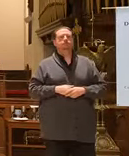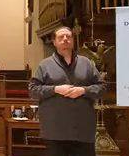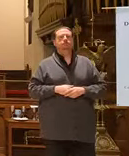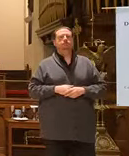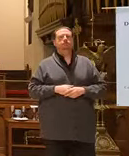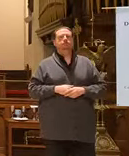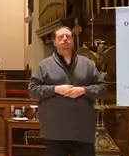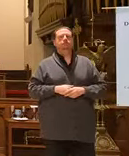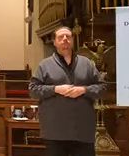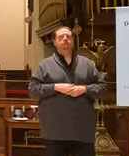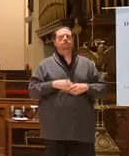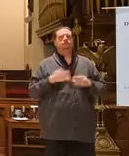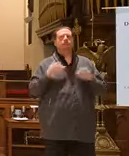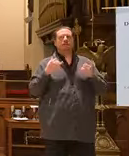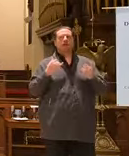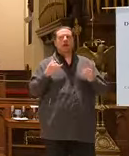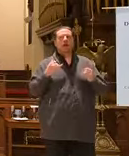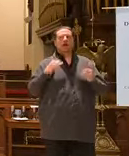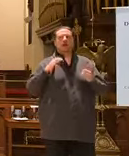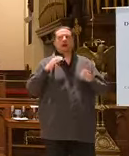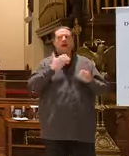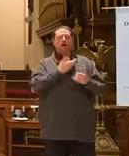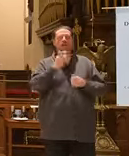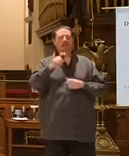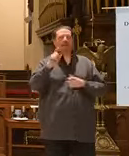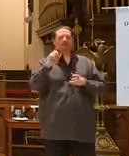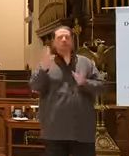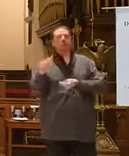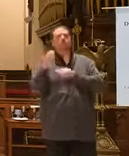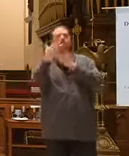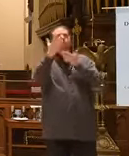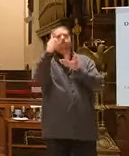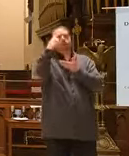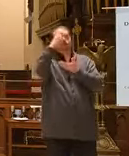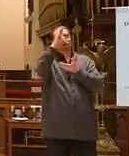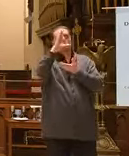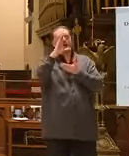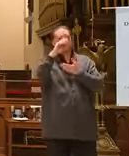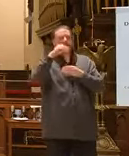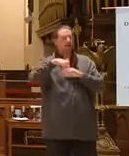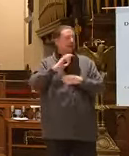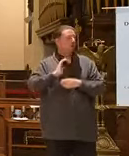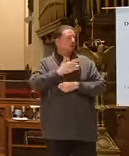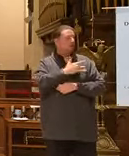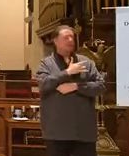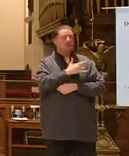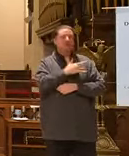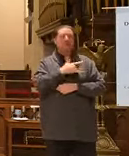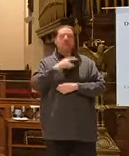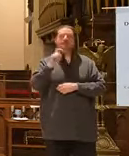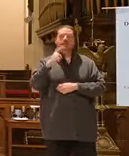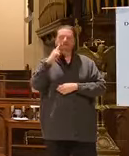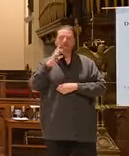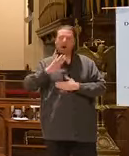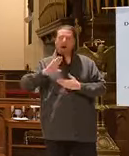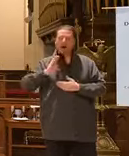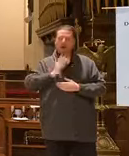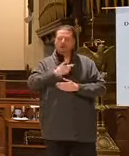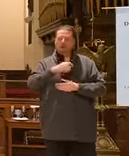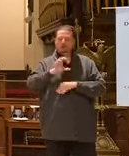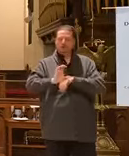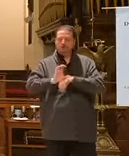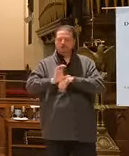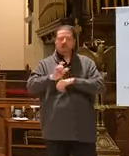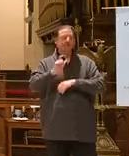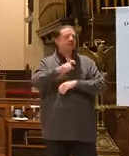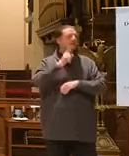Let us raise up to our God all those needs that are in our hearts, the needs for our church, the needs for